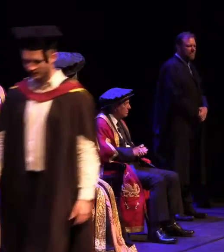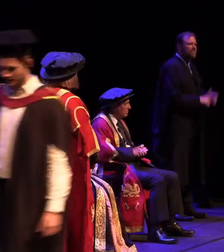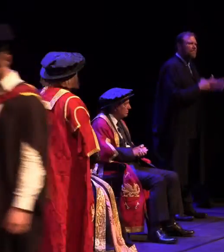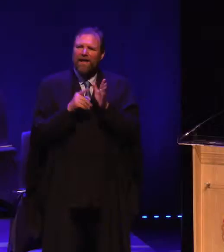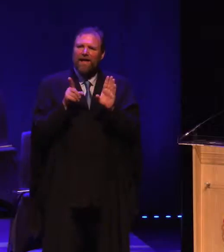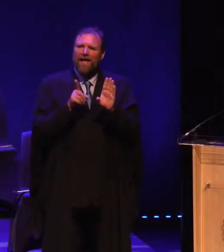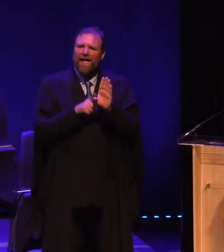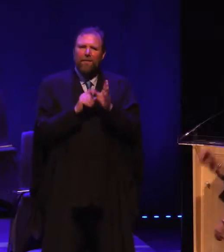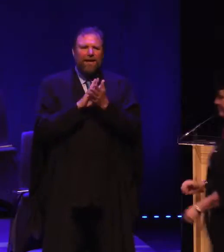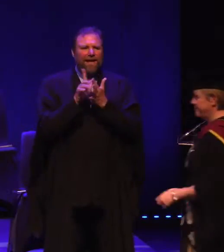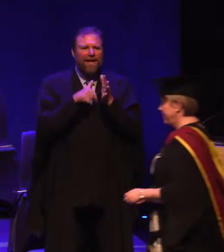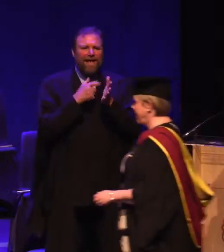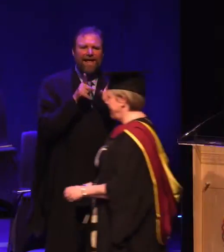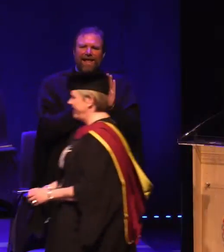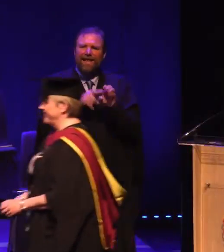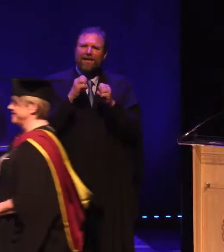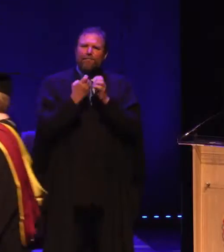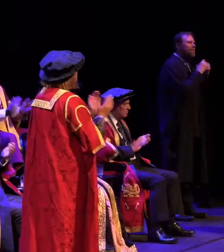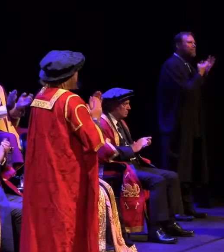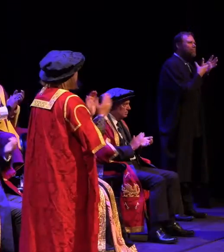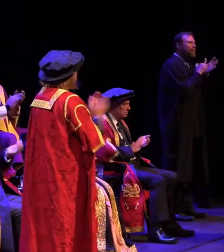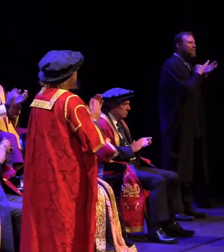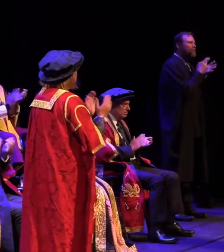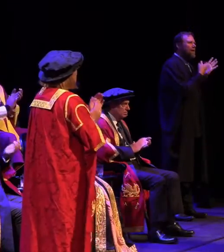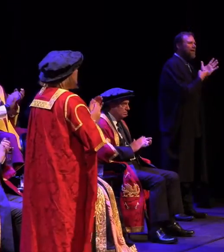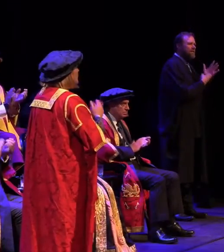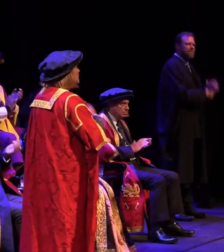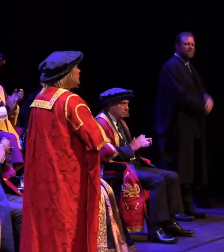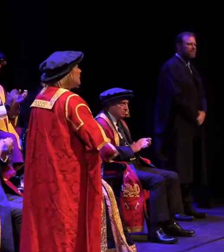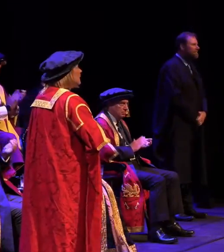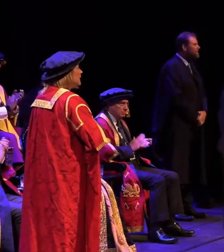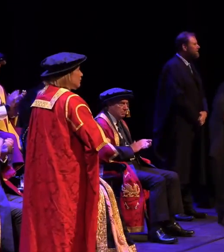Amy Healy Brasher.